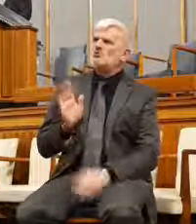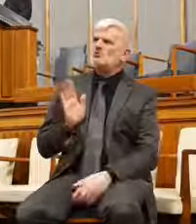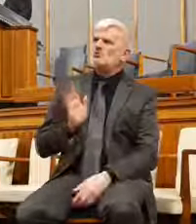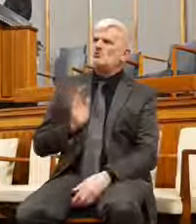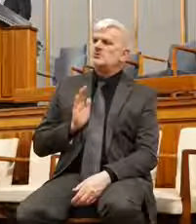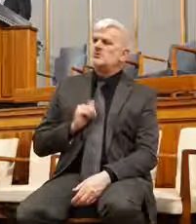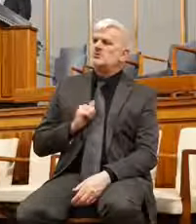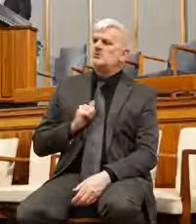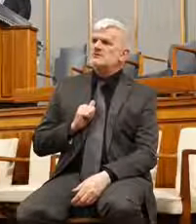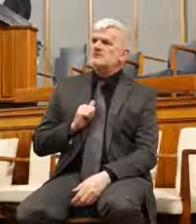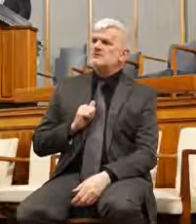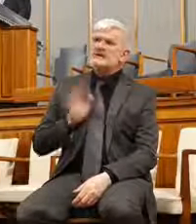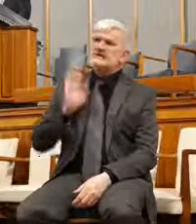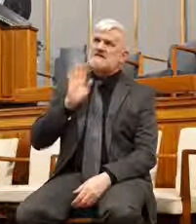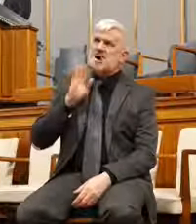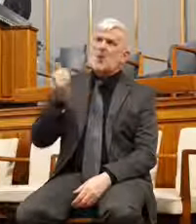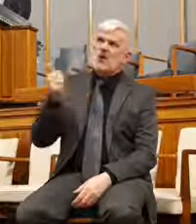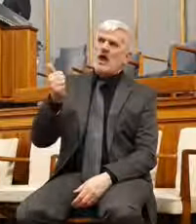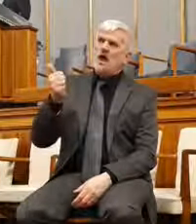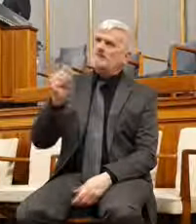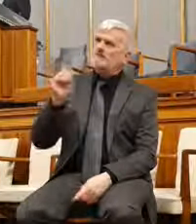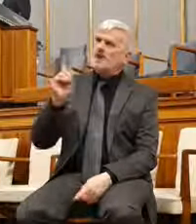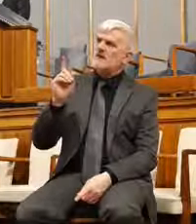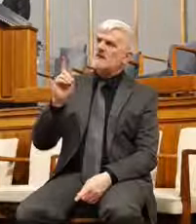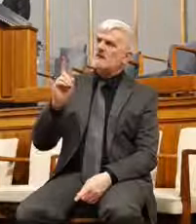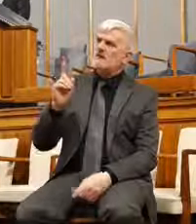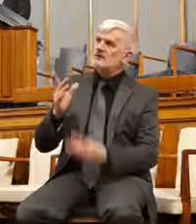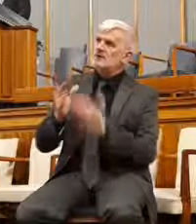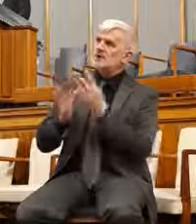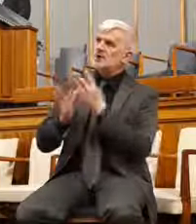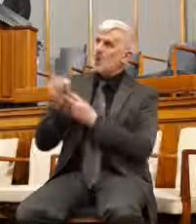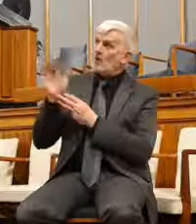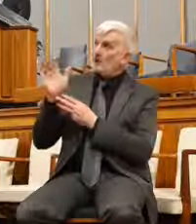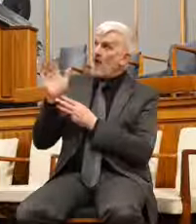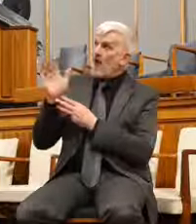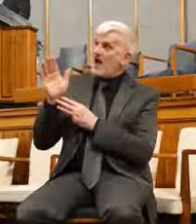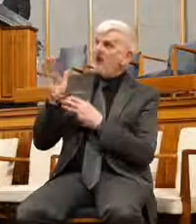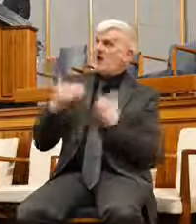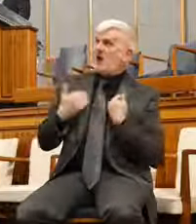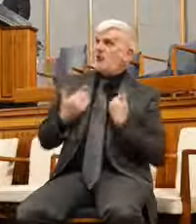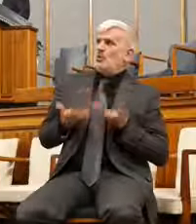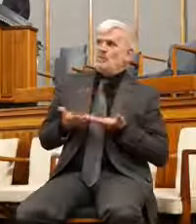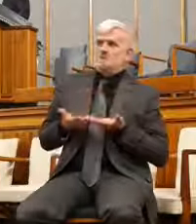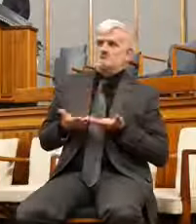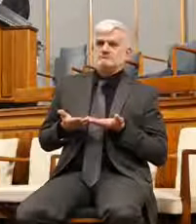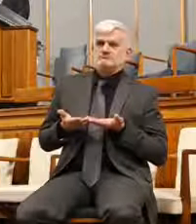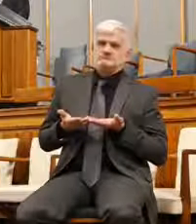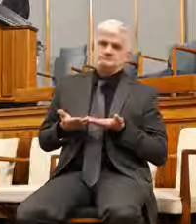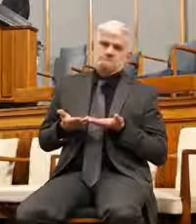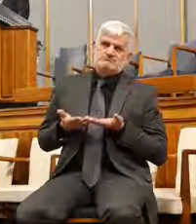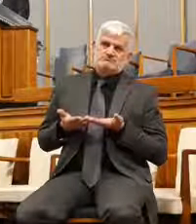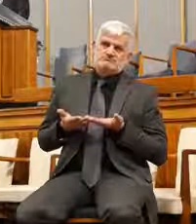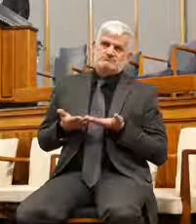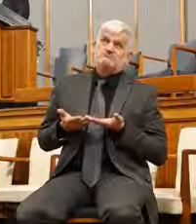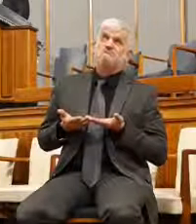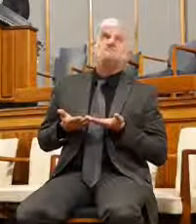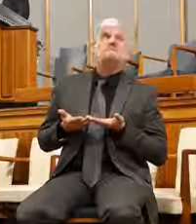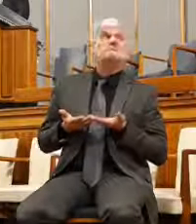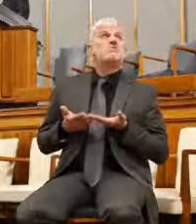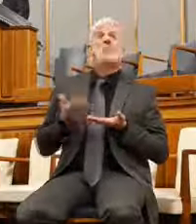I'm unconvinced that God is there. I'm unconvinced about the being of